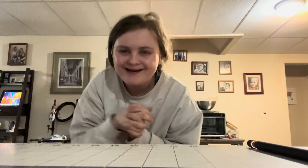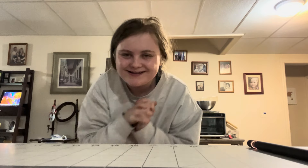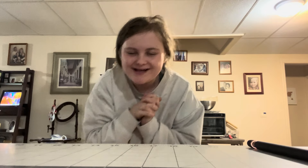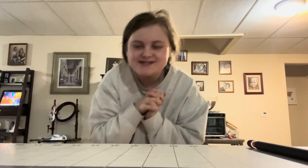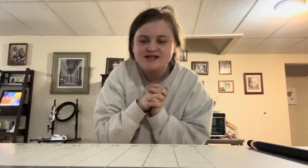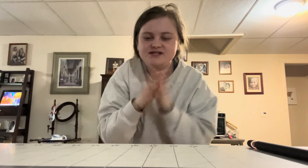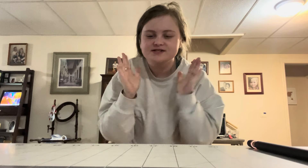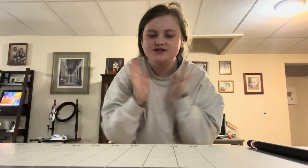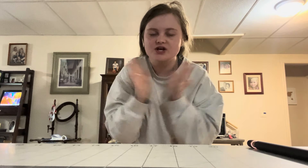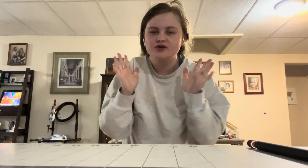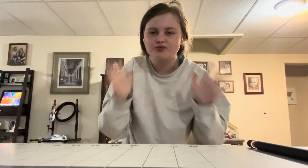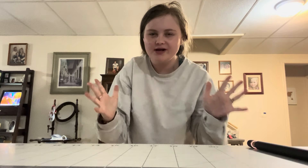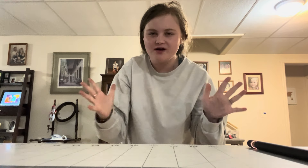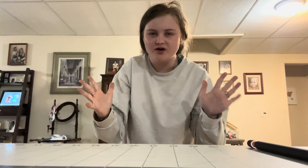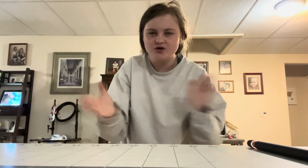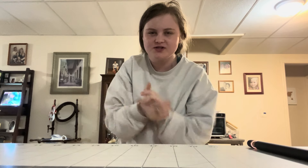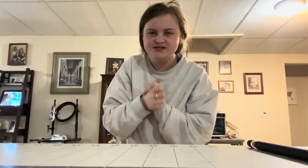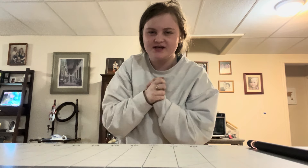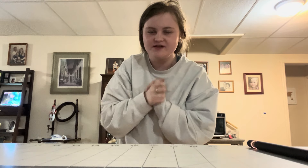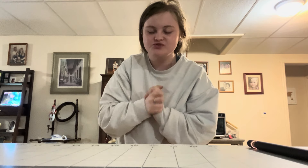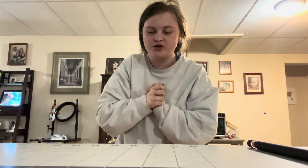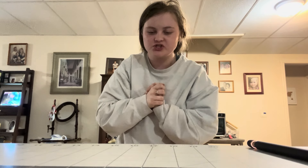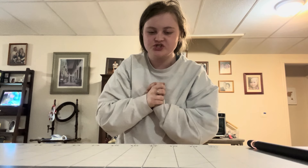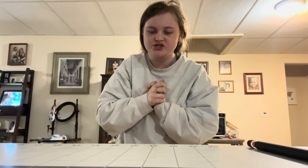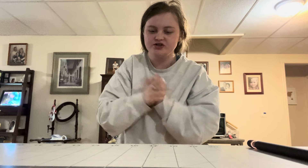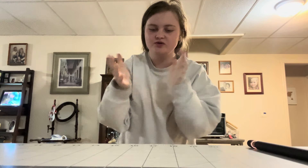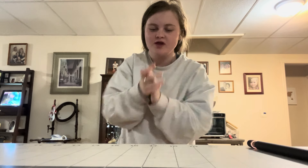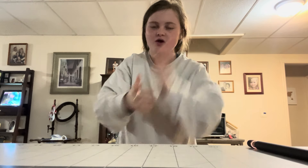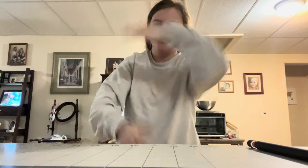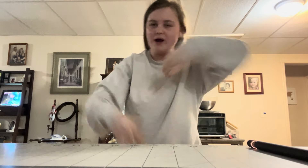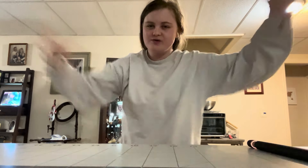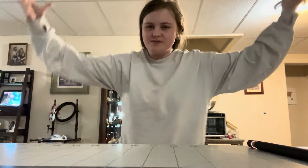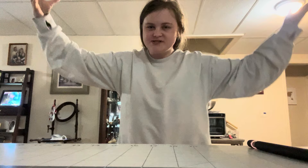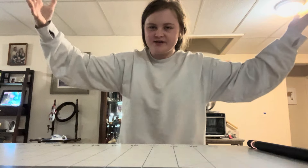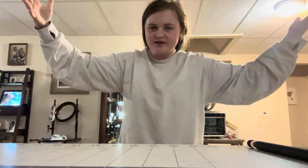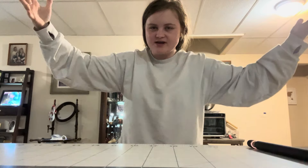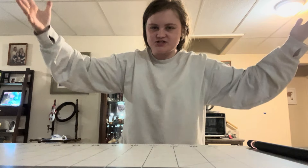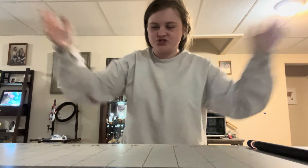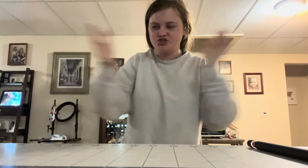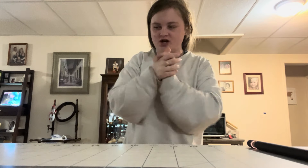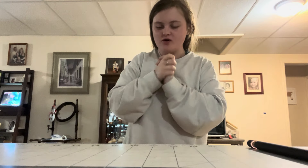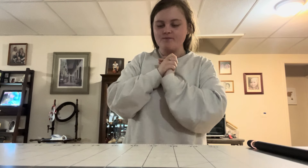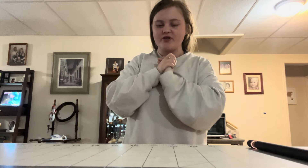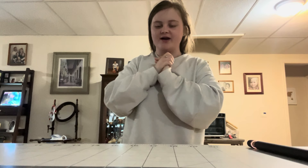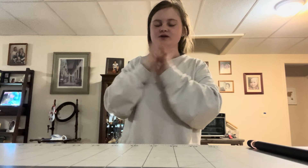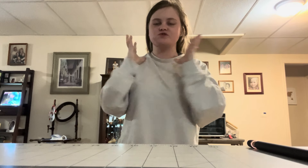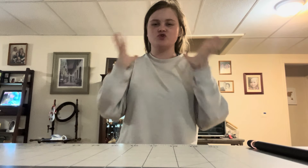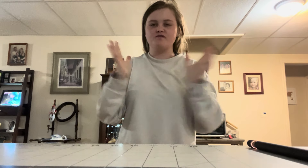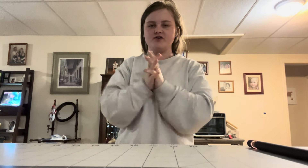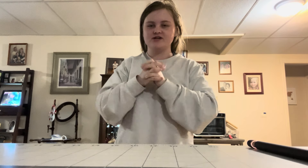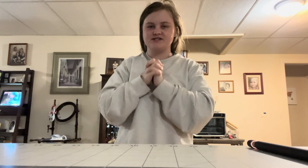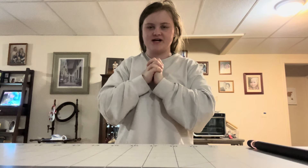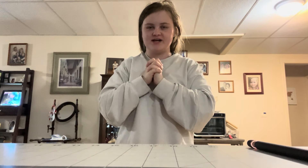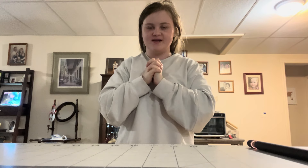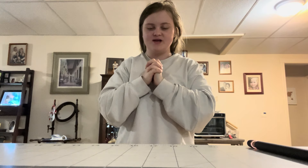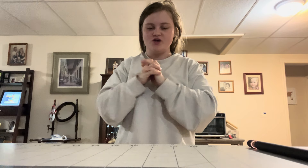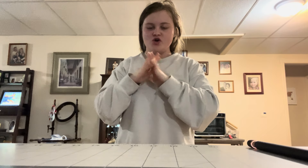Hi guys, it is such a great honor to say these words to you. Welcome to the Guts Show. I am so very excited